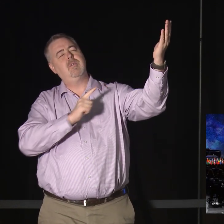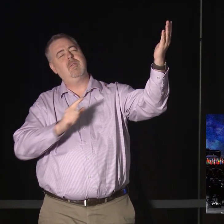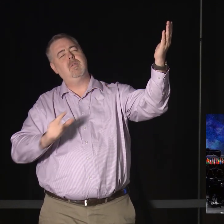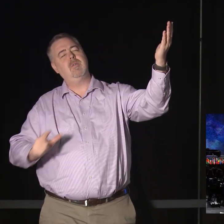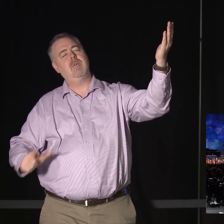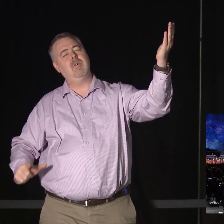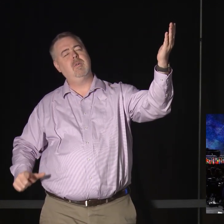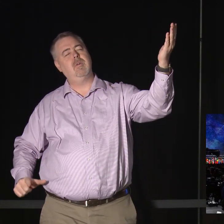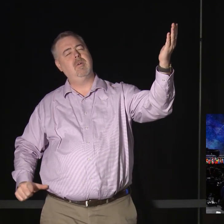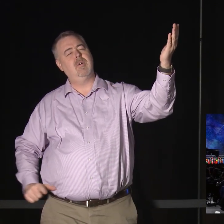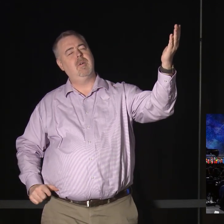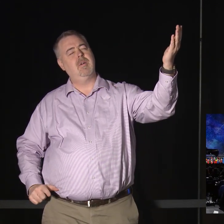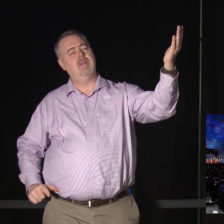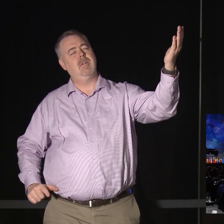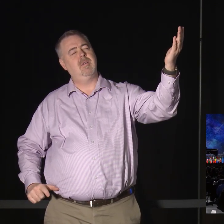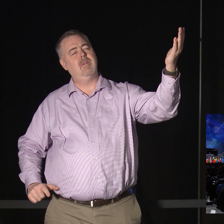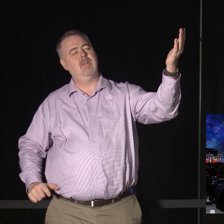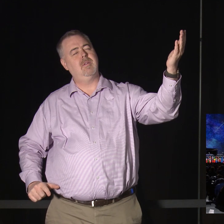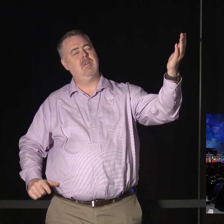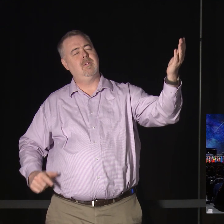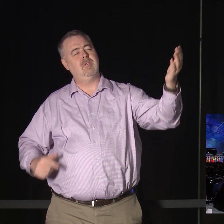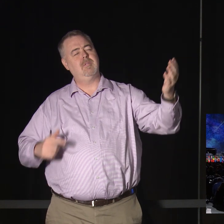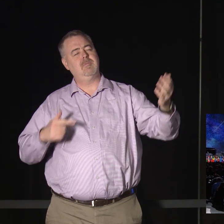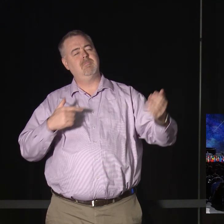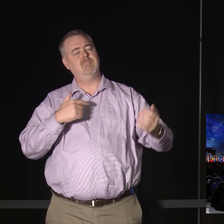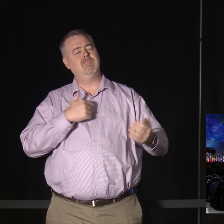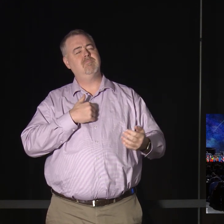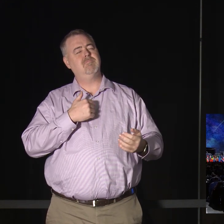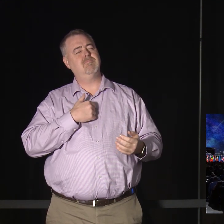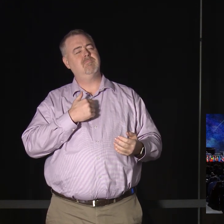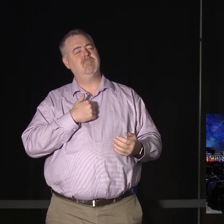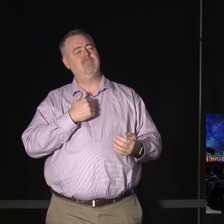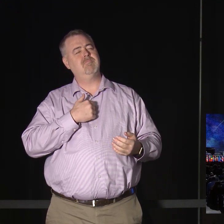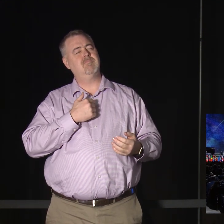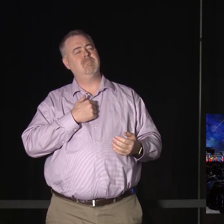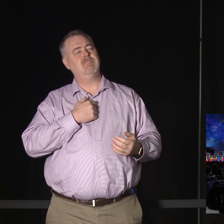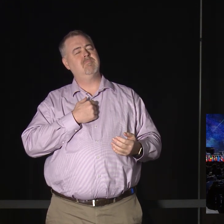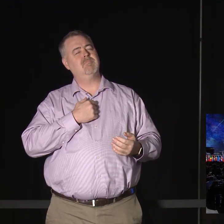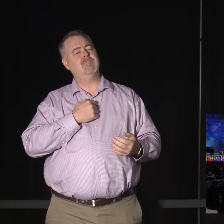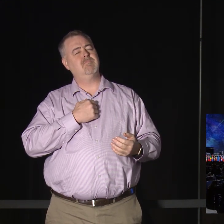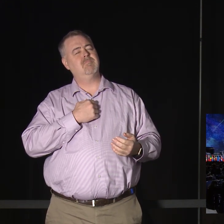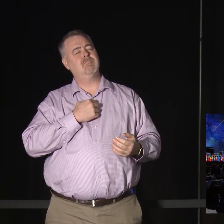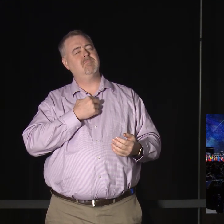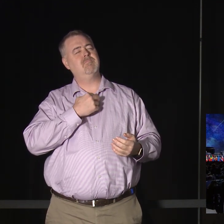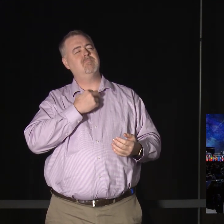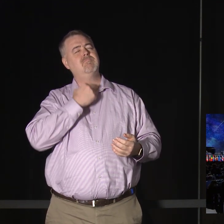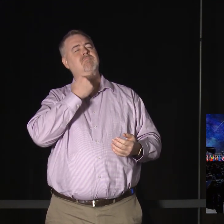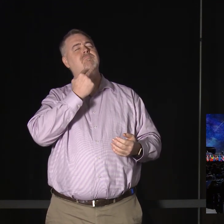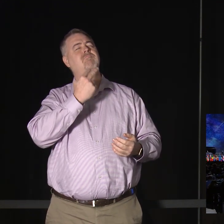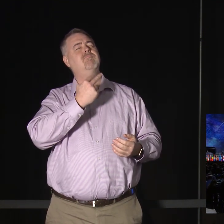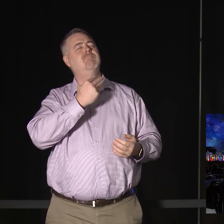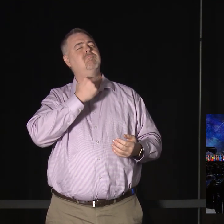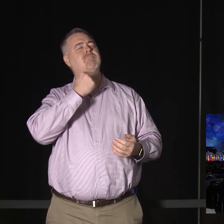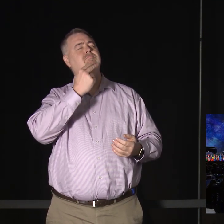Lord, and I lift my voice